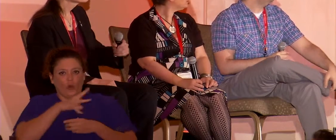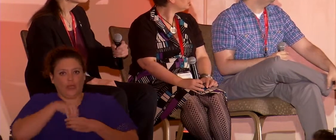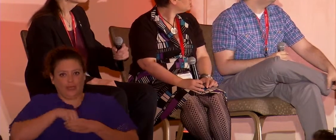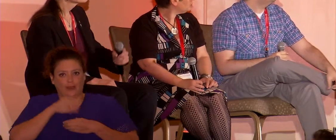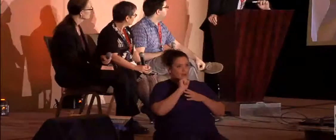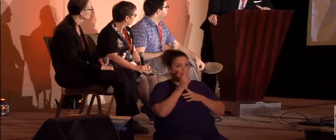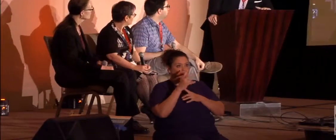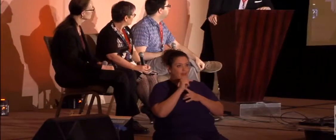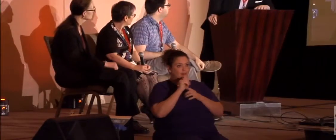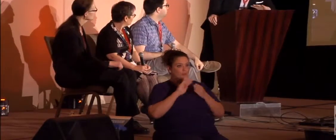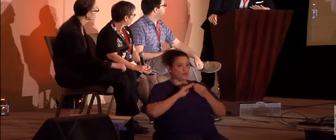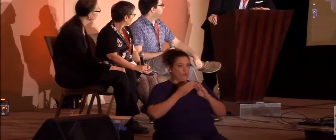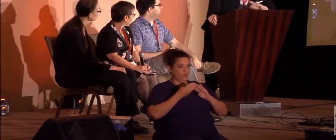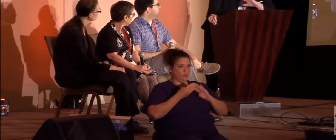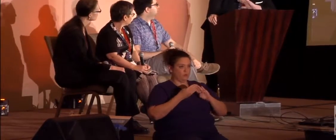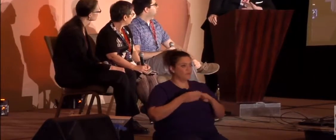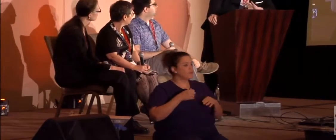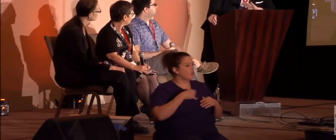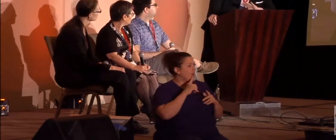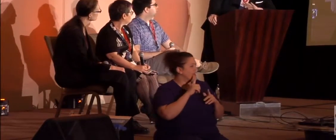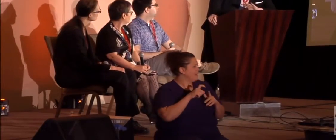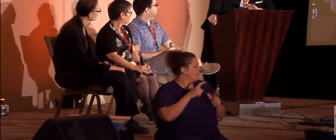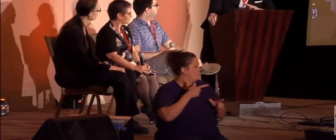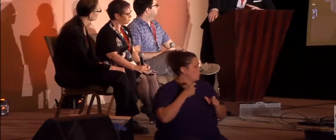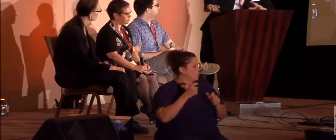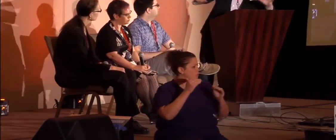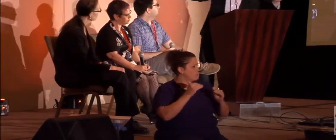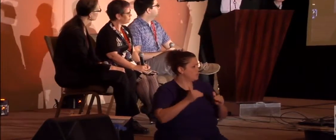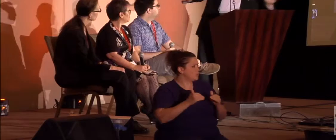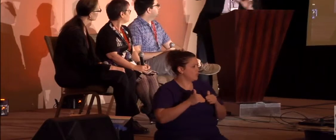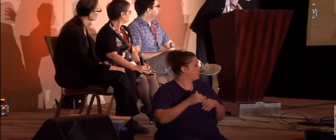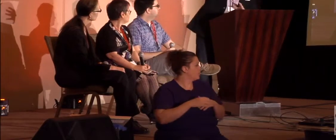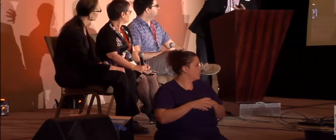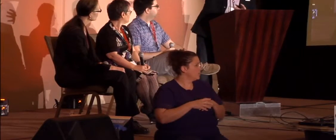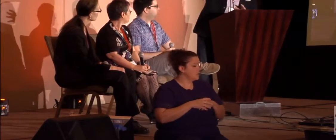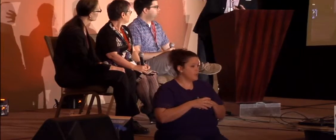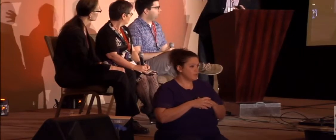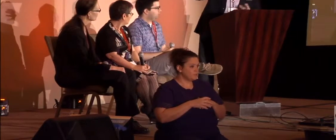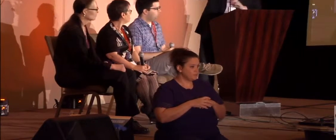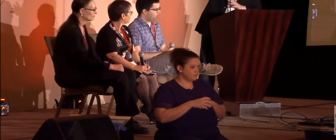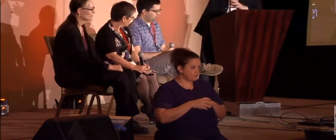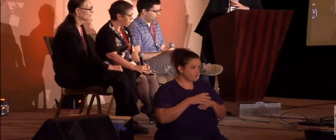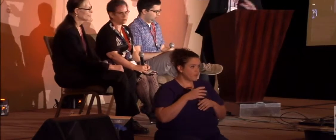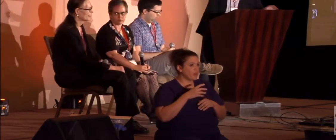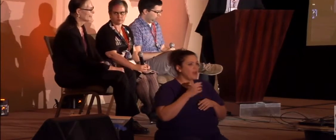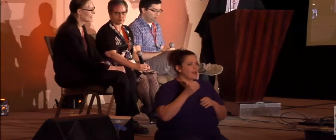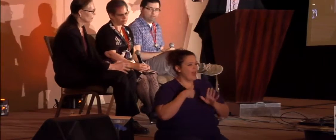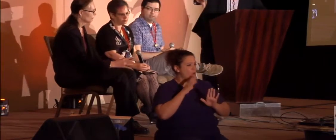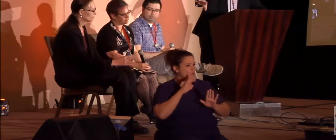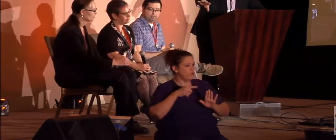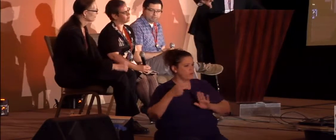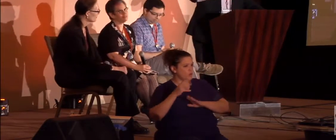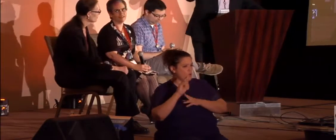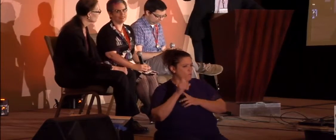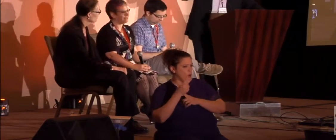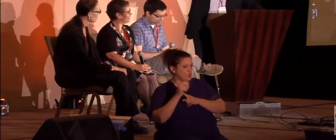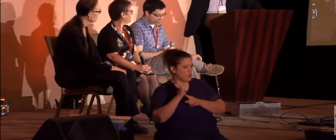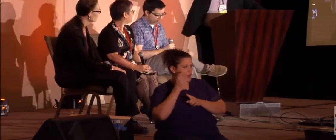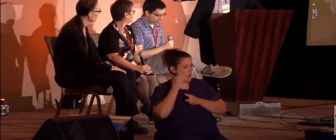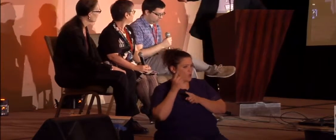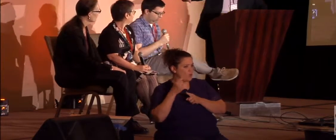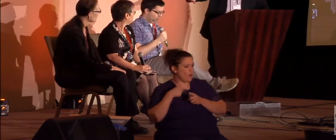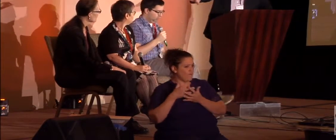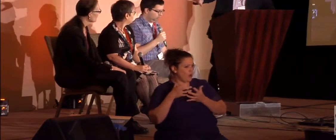I'm gonna quickly move to the next thing because it moves beautifully into that, and then I'll go to Marsha because I know that you have a lot to say about this.